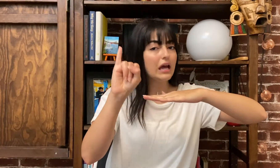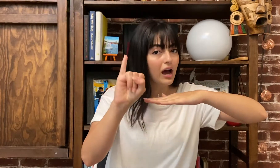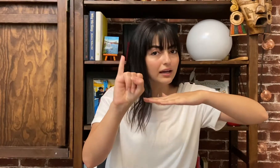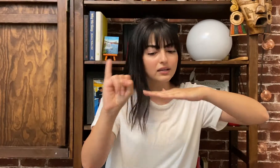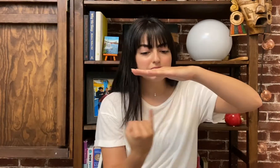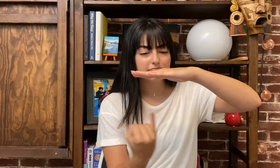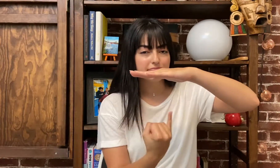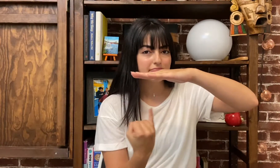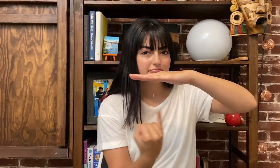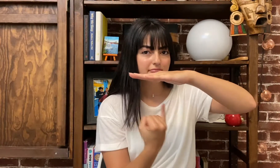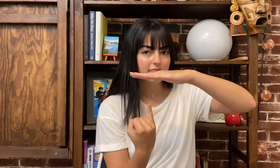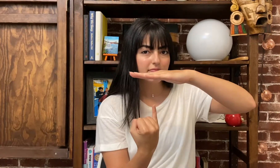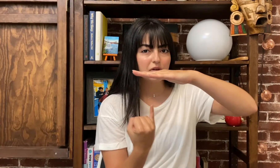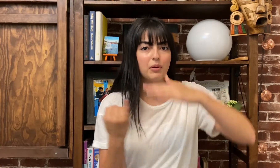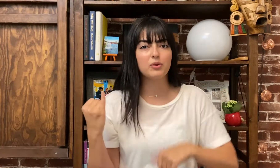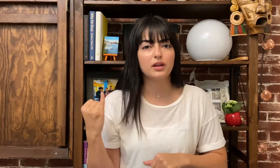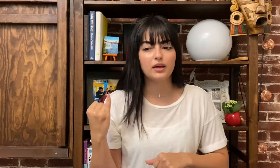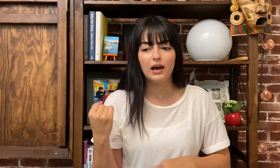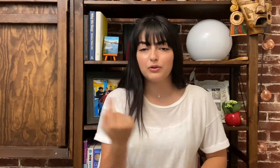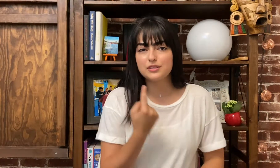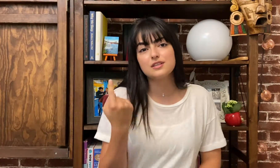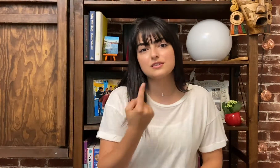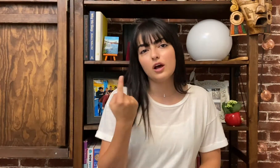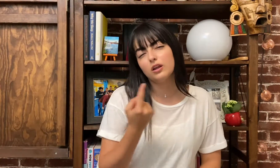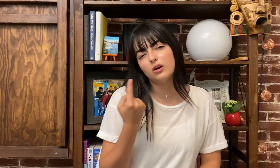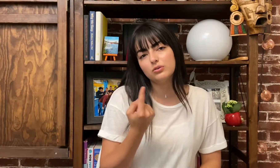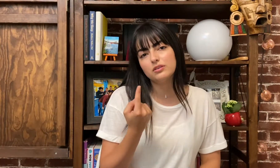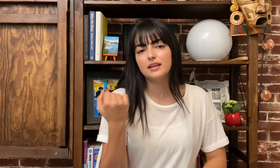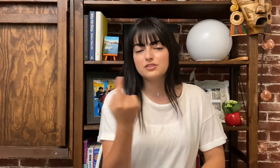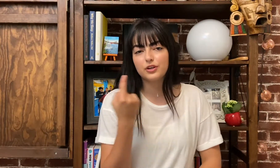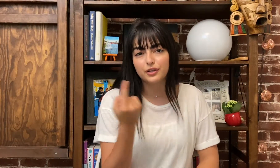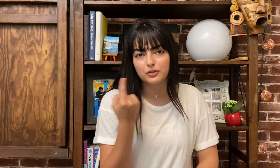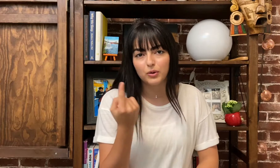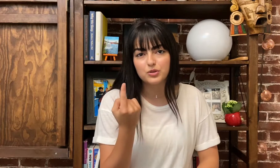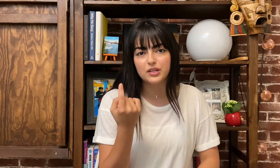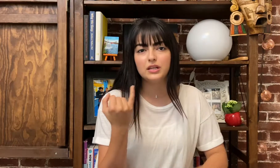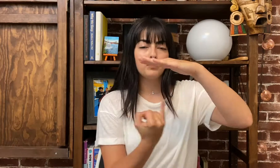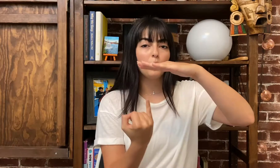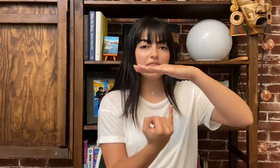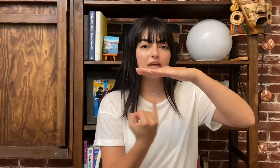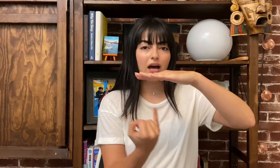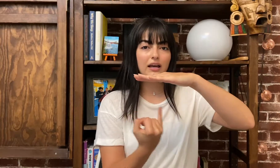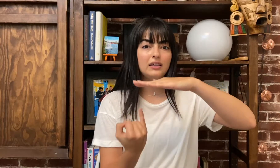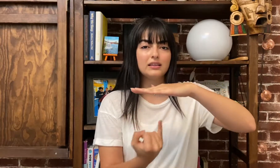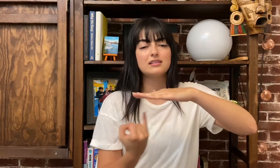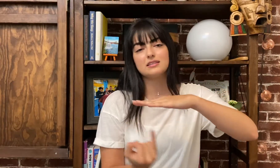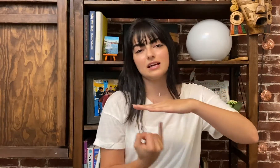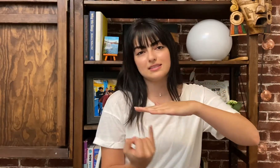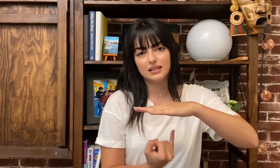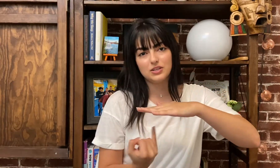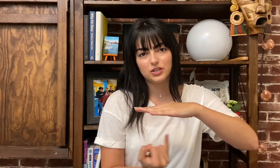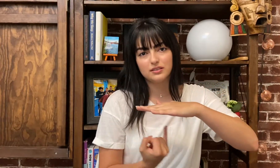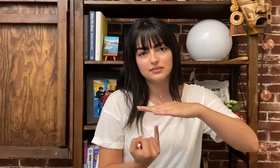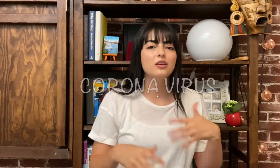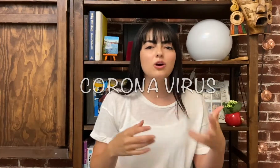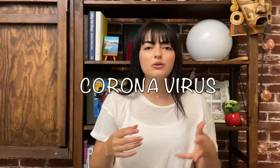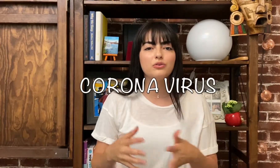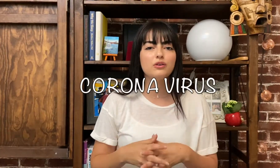I. Remember like how this is alone, that circular motion? With the I, this is isolation. You know how